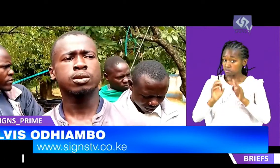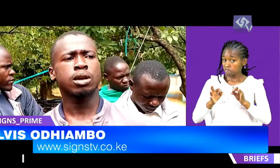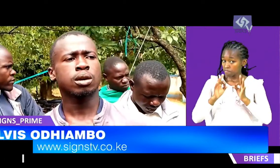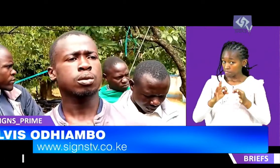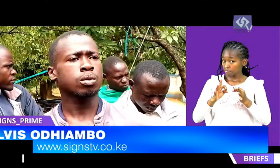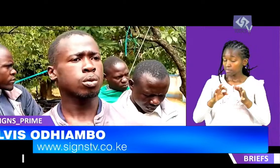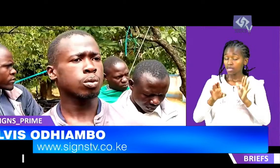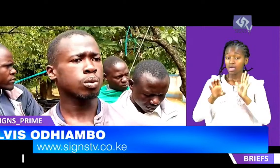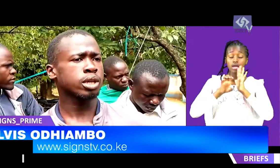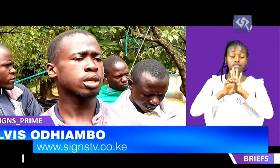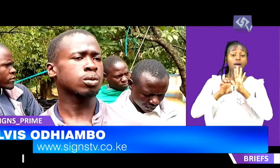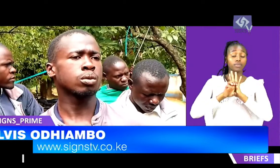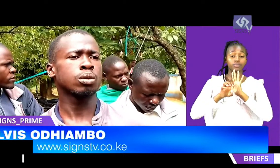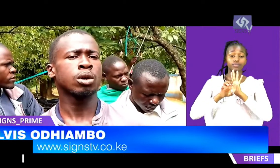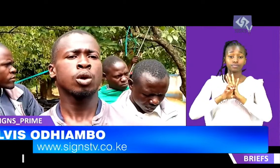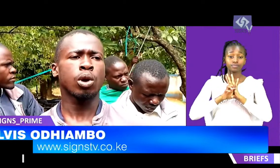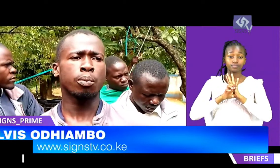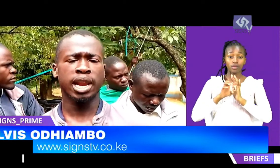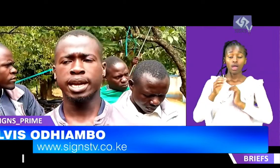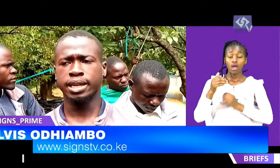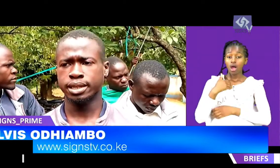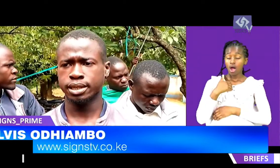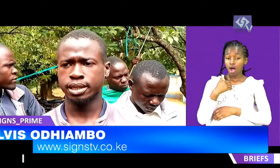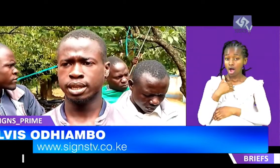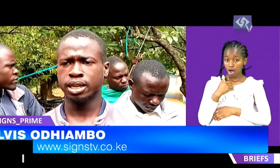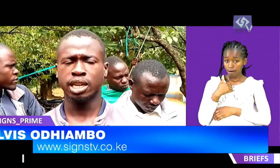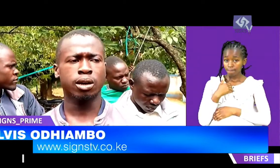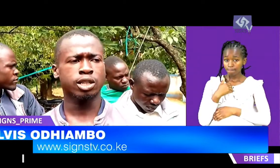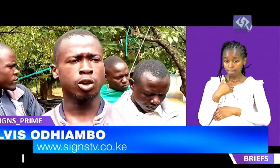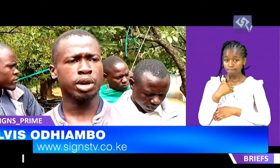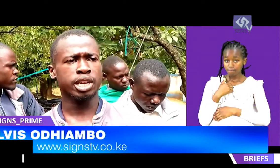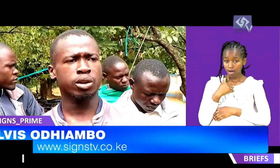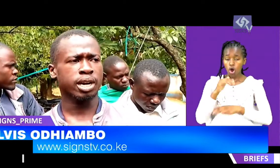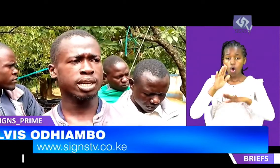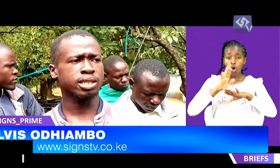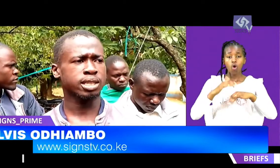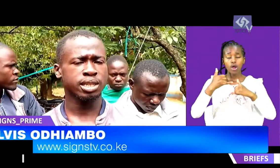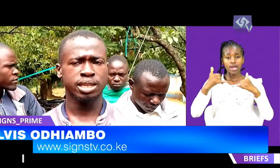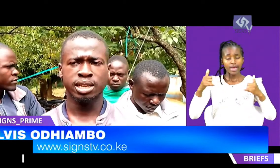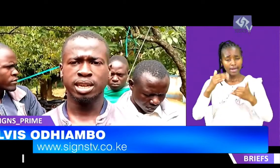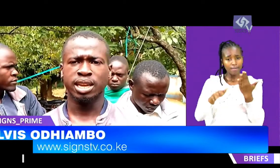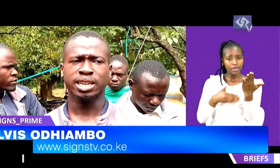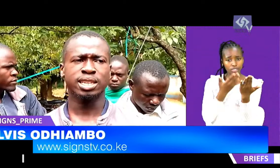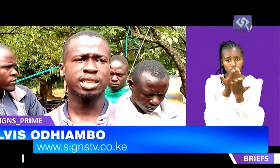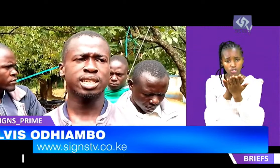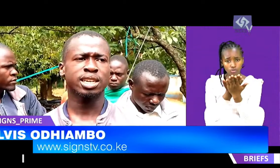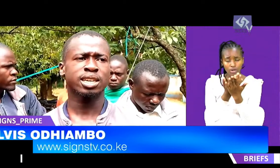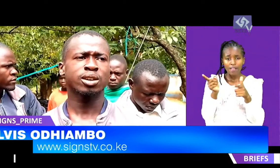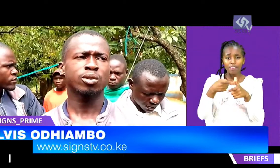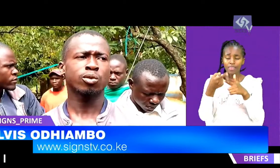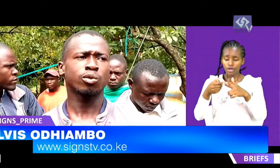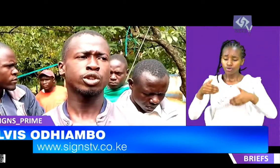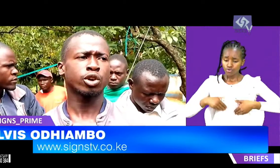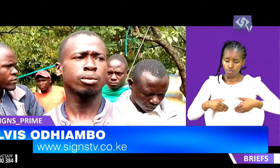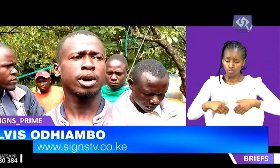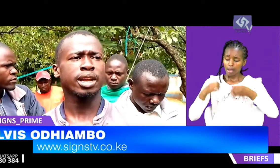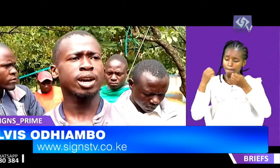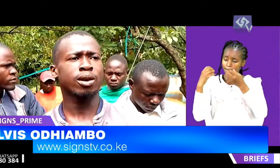walihakikishiwa kuweza kuapply ili waweze kupata hiyo kazi, lakini mwisho baada ya